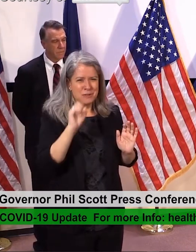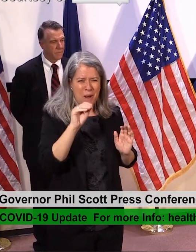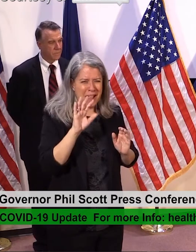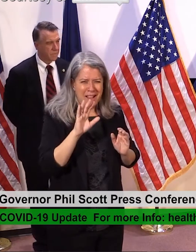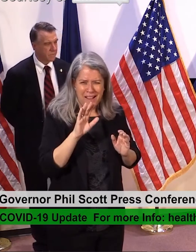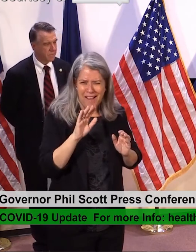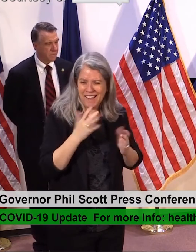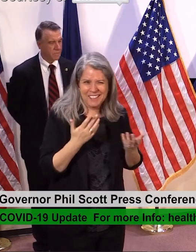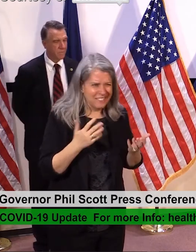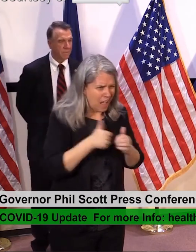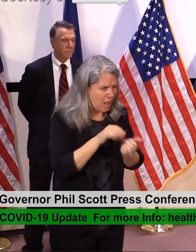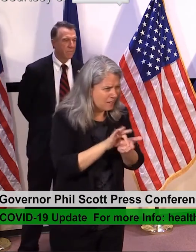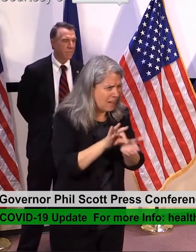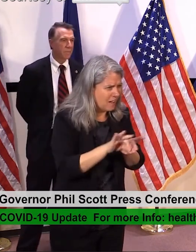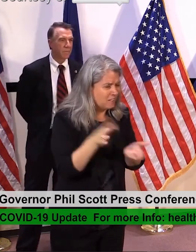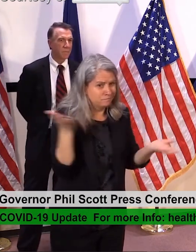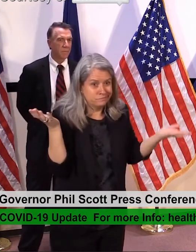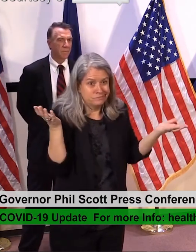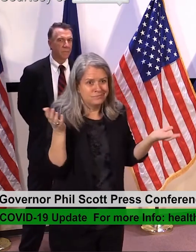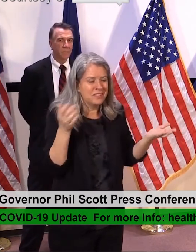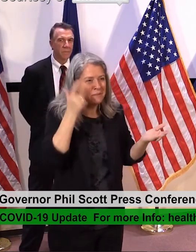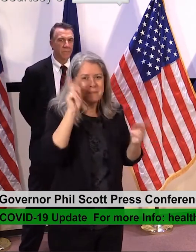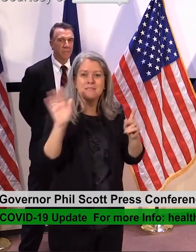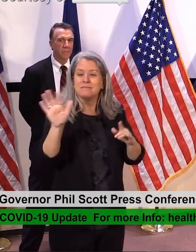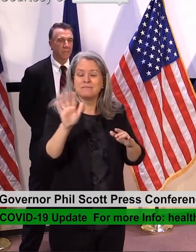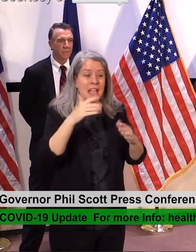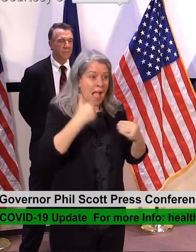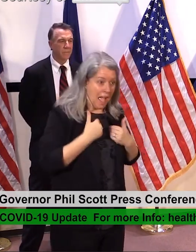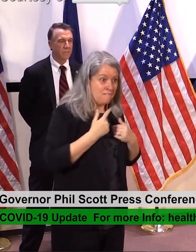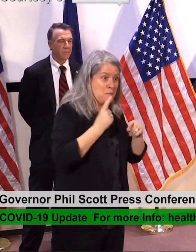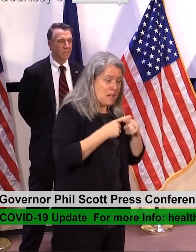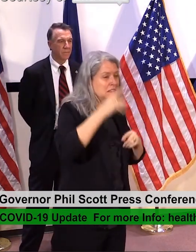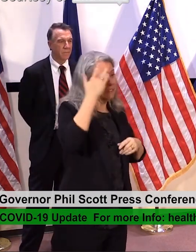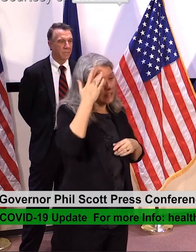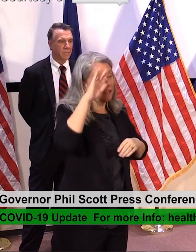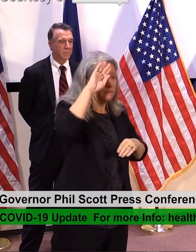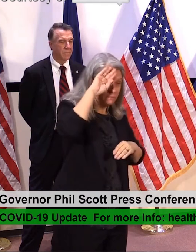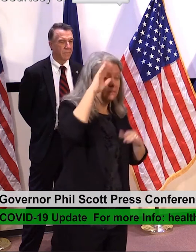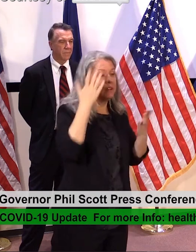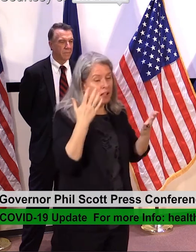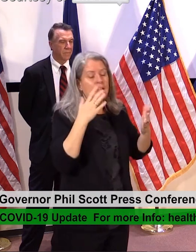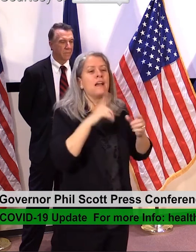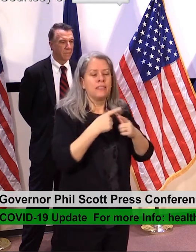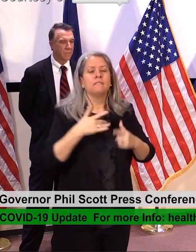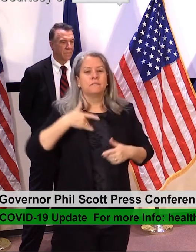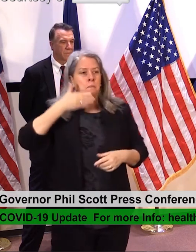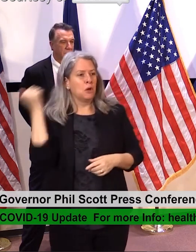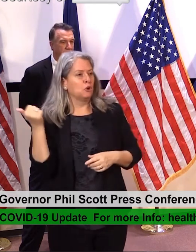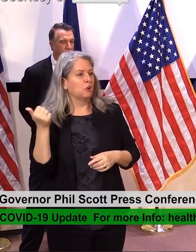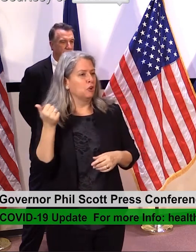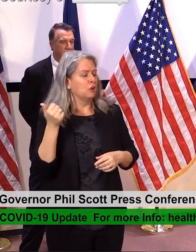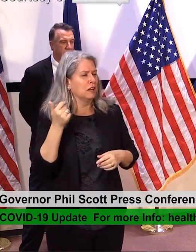good handle on because we know perhaps from the hospital level, if you've